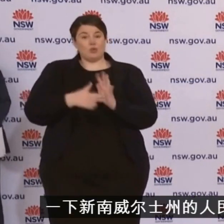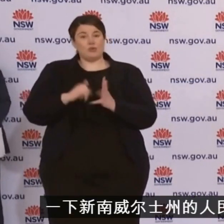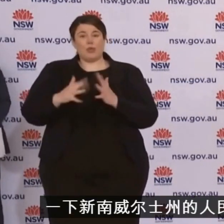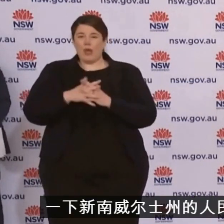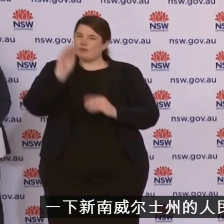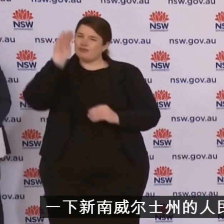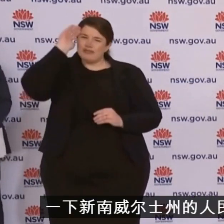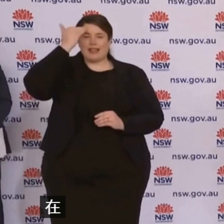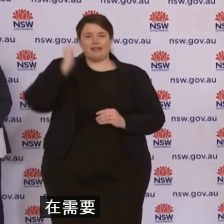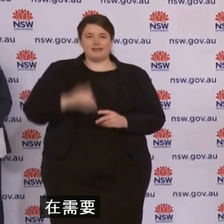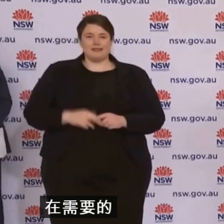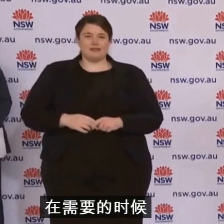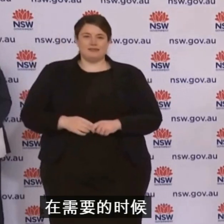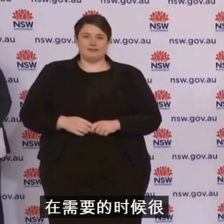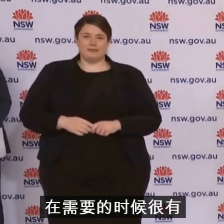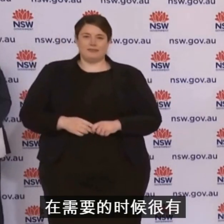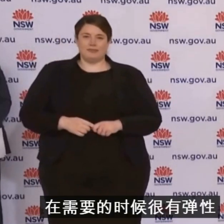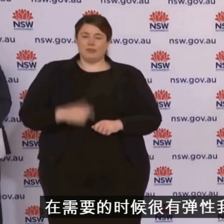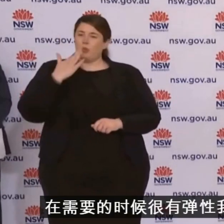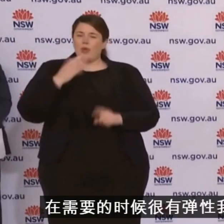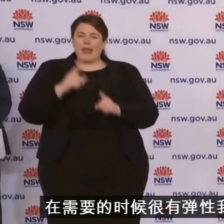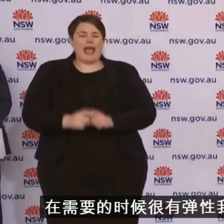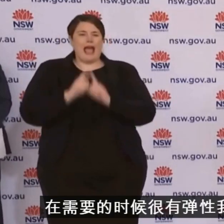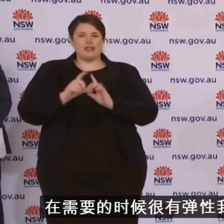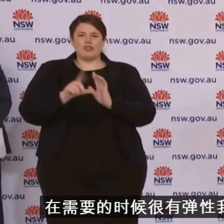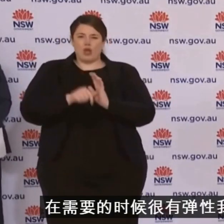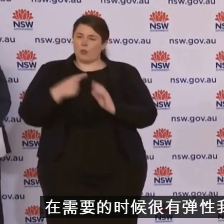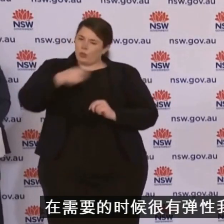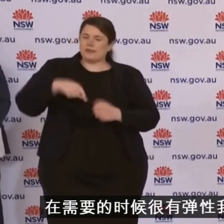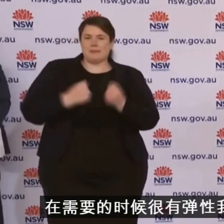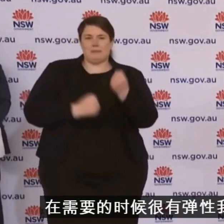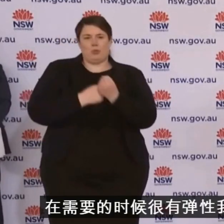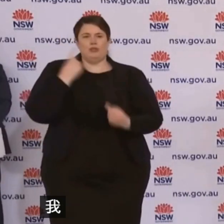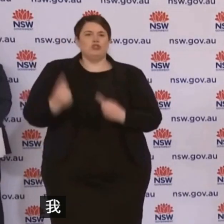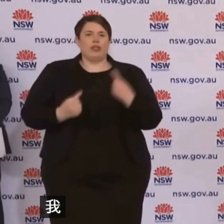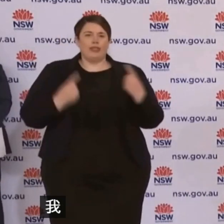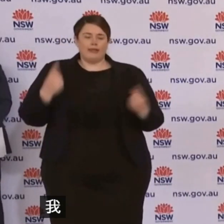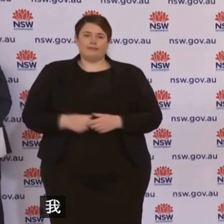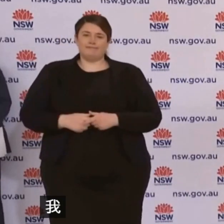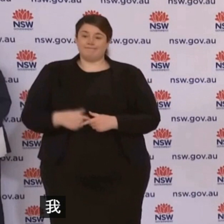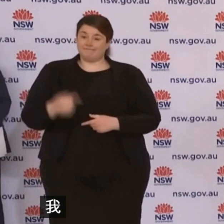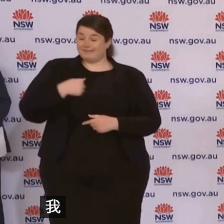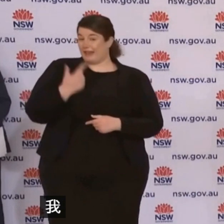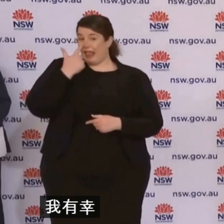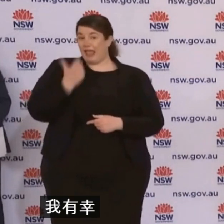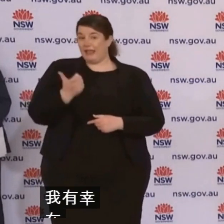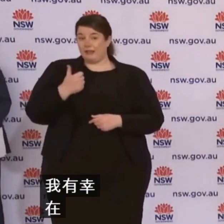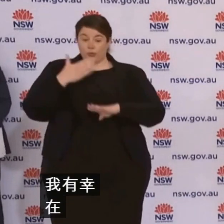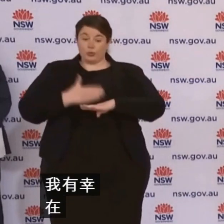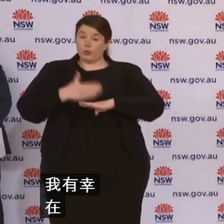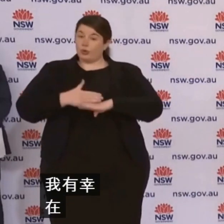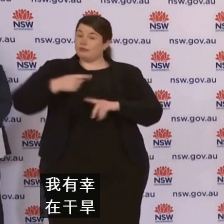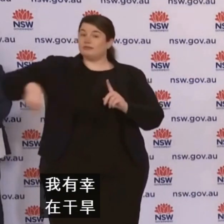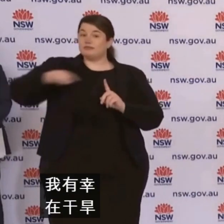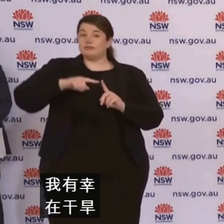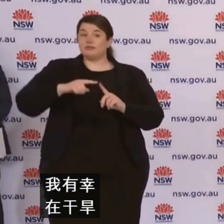resilient. In times of need, we're here to help each other. I've been privileged and honoured to work in the